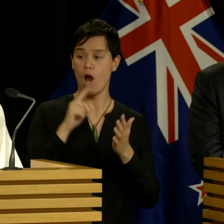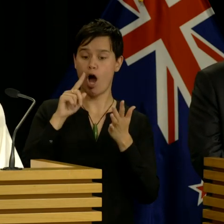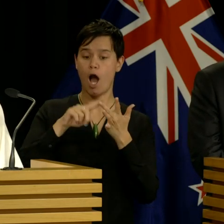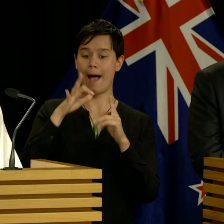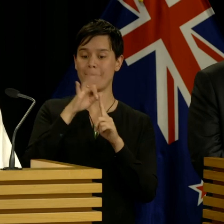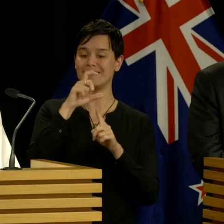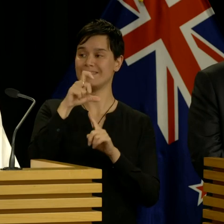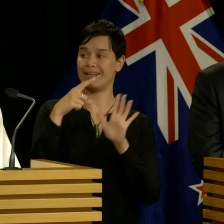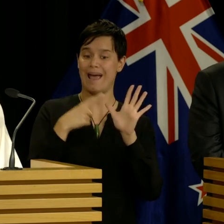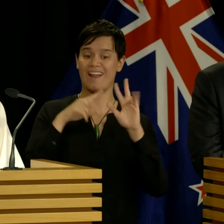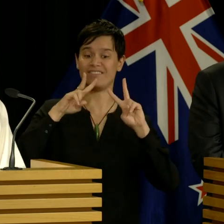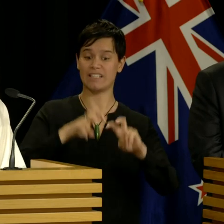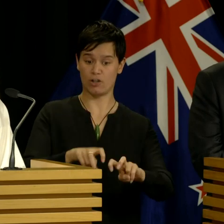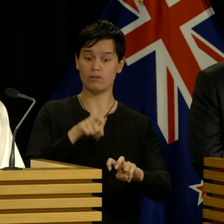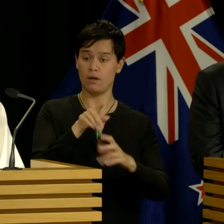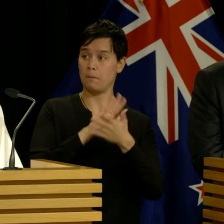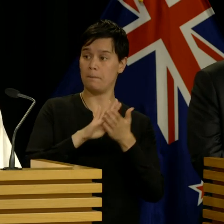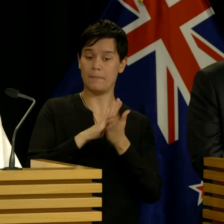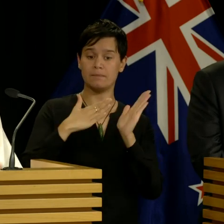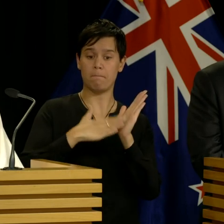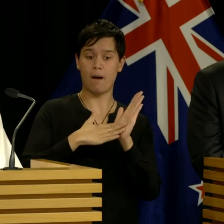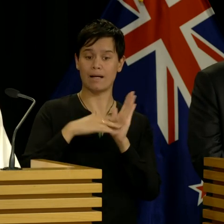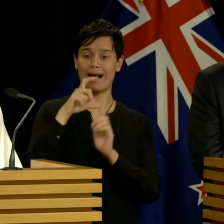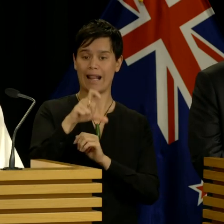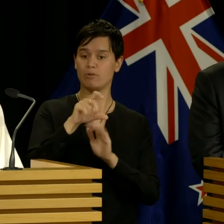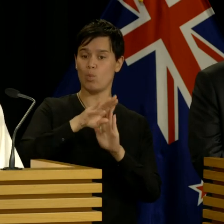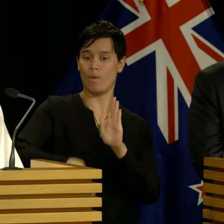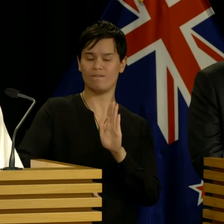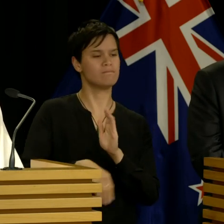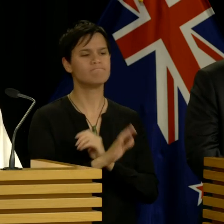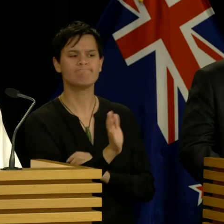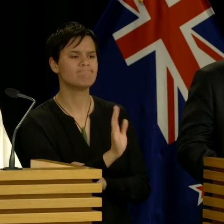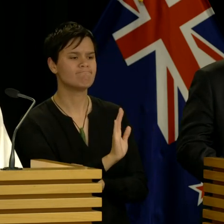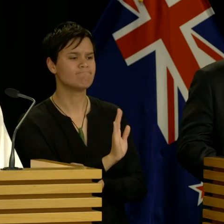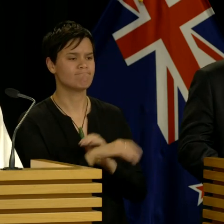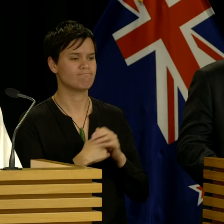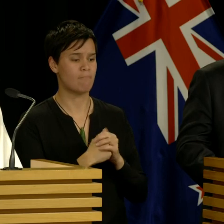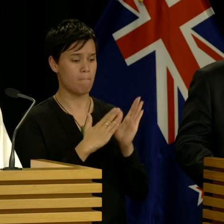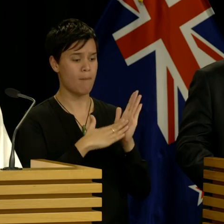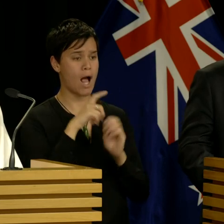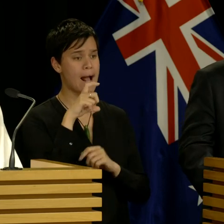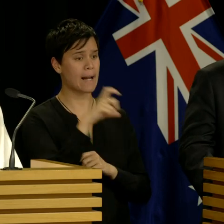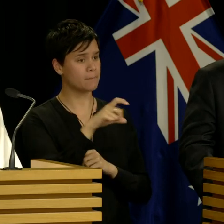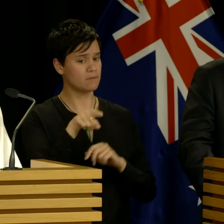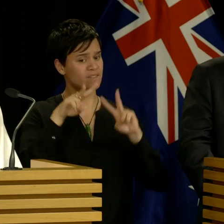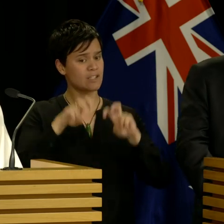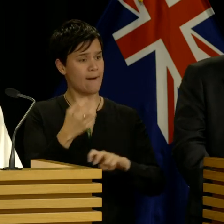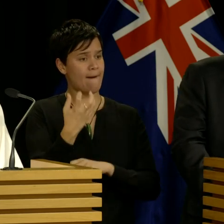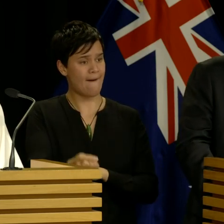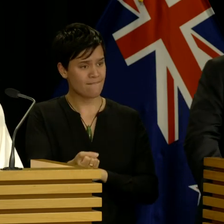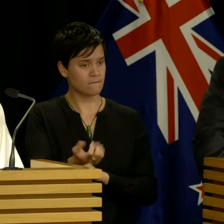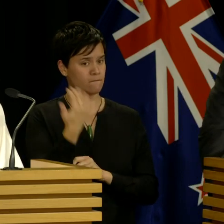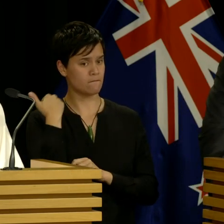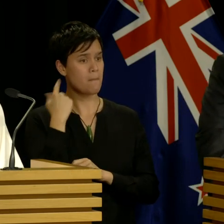into Mike Clement a factor? It had no bearing. And you can see from the language that I've used that Mike Clement is, as a police officer, I hold in very